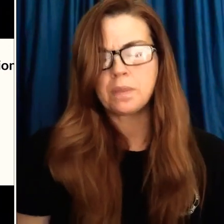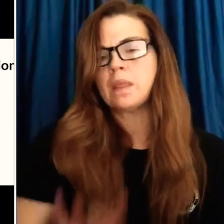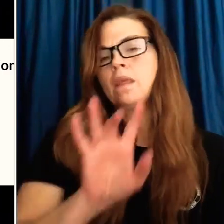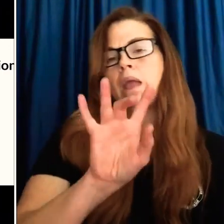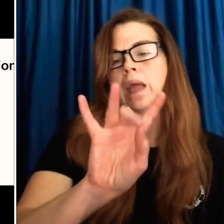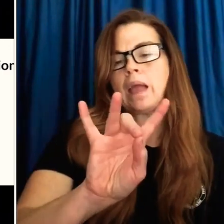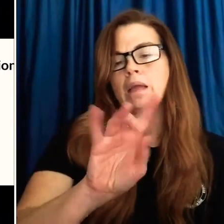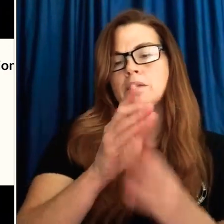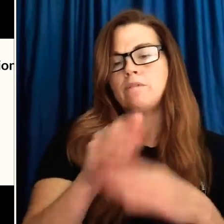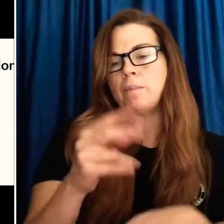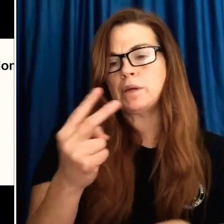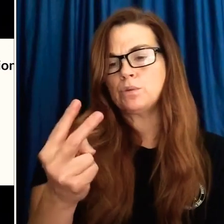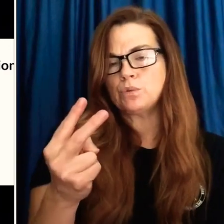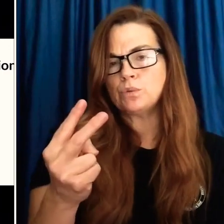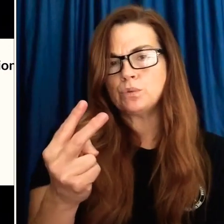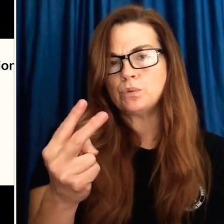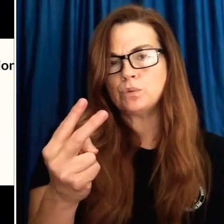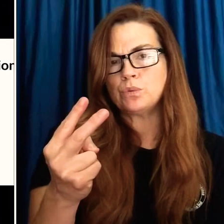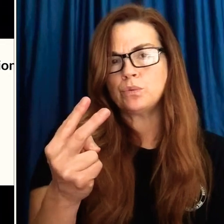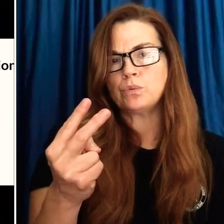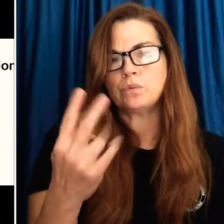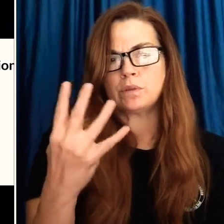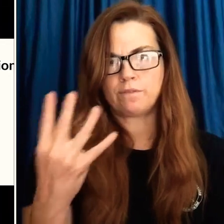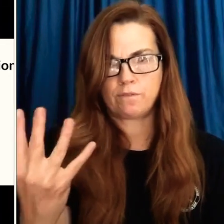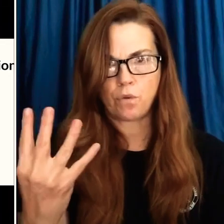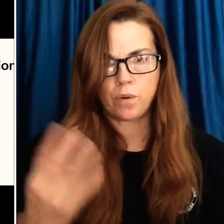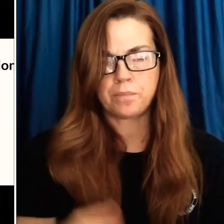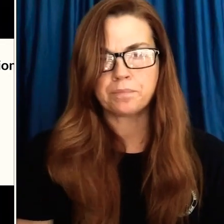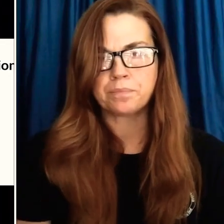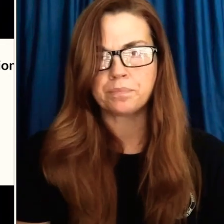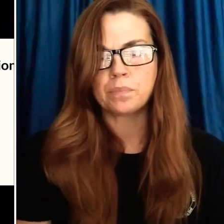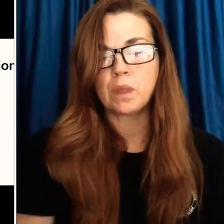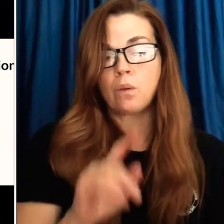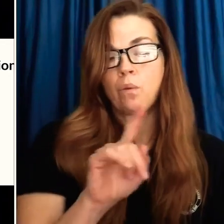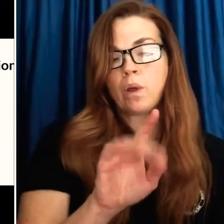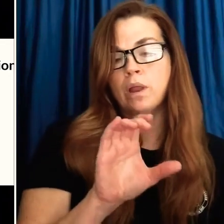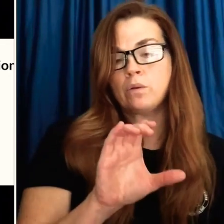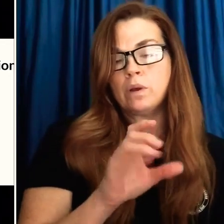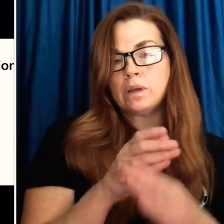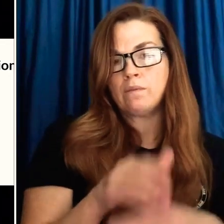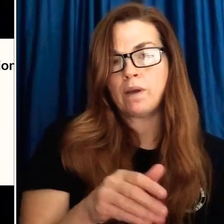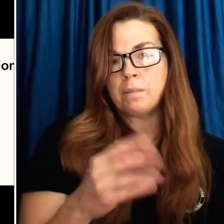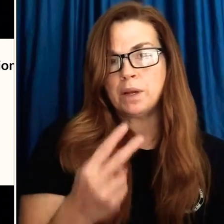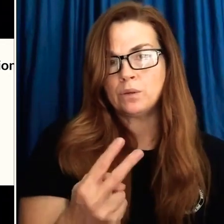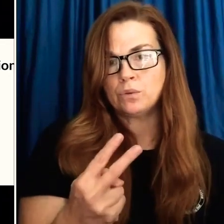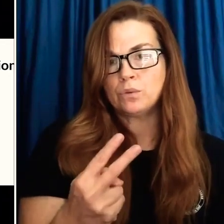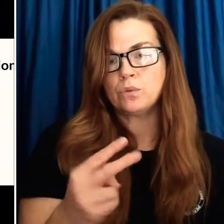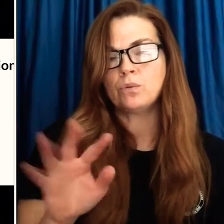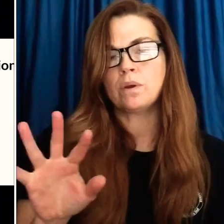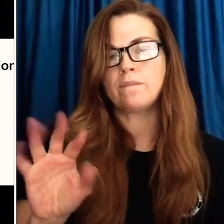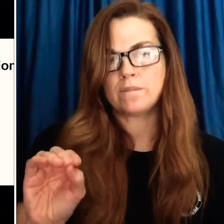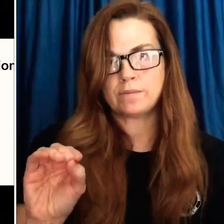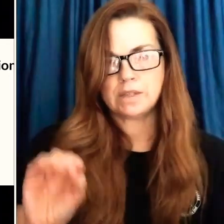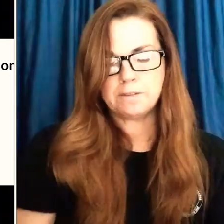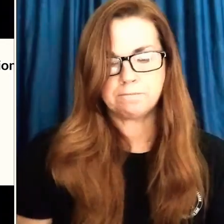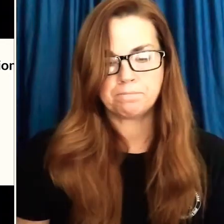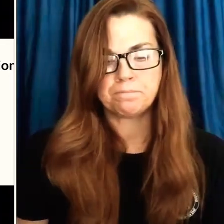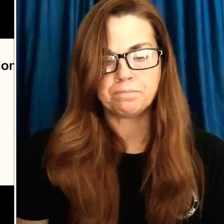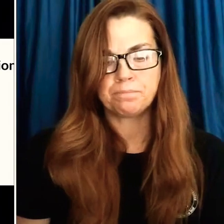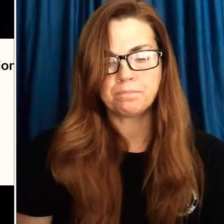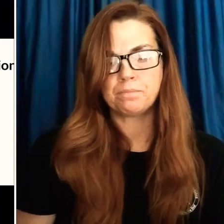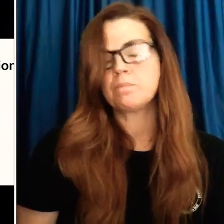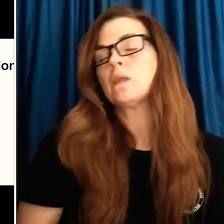2? And the answer for that is going to be 4. And then 100 divided by 2 gives me 50.